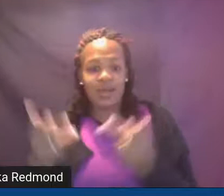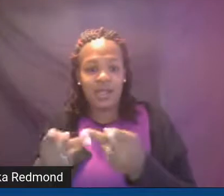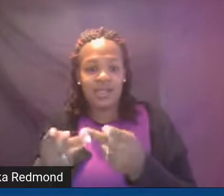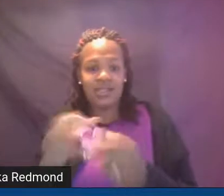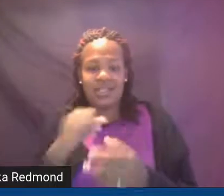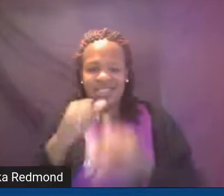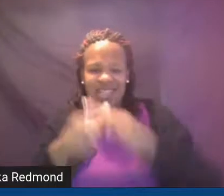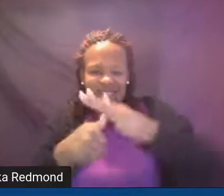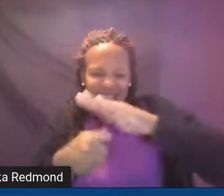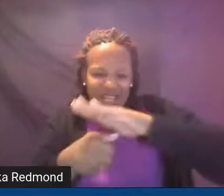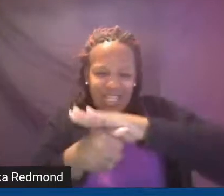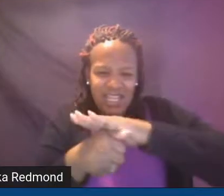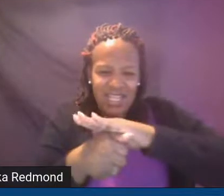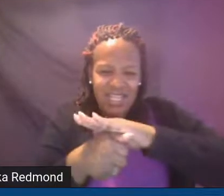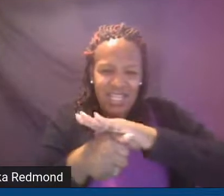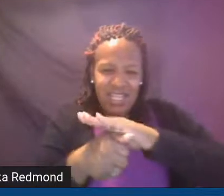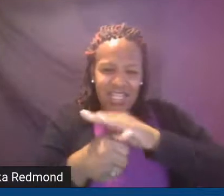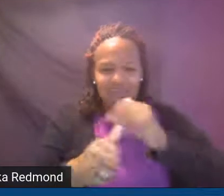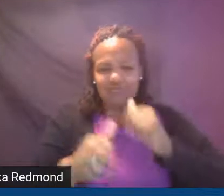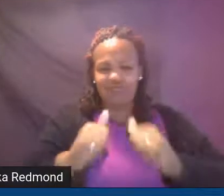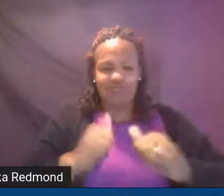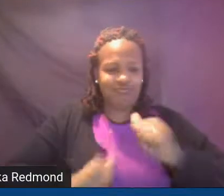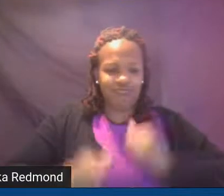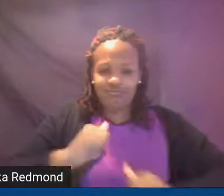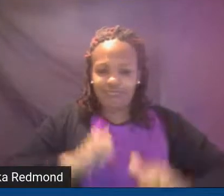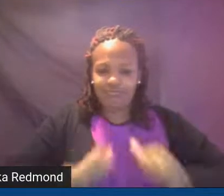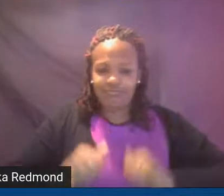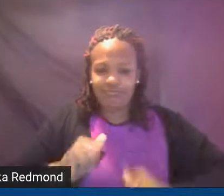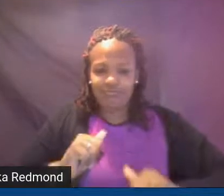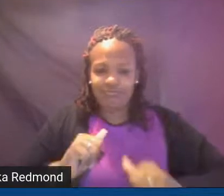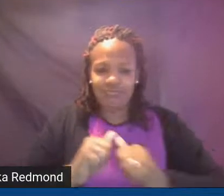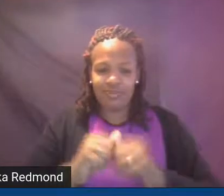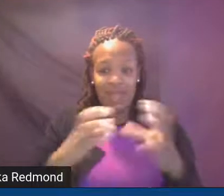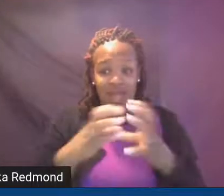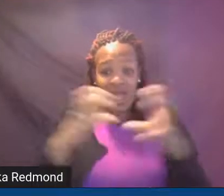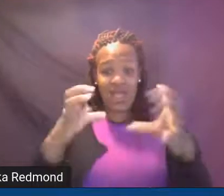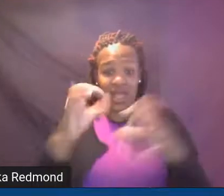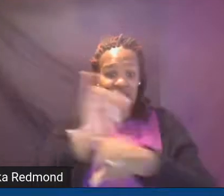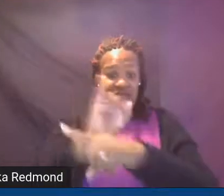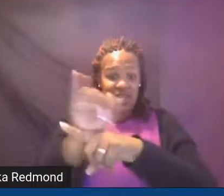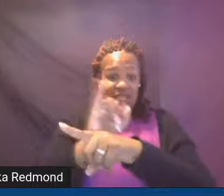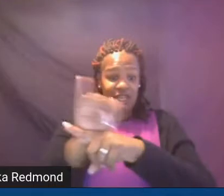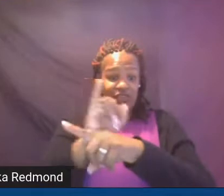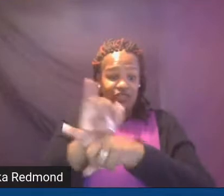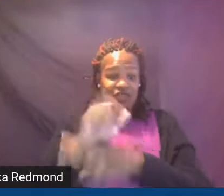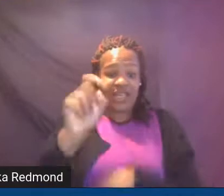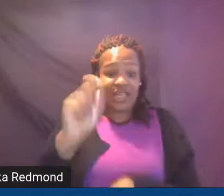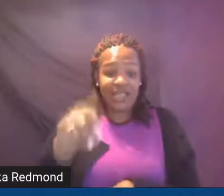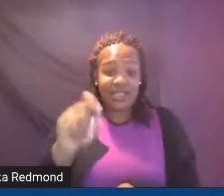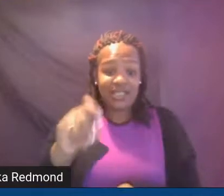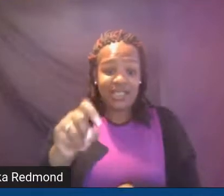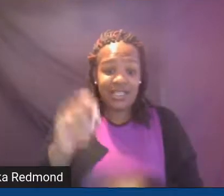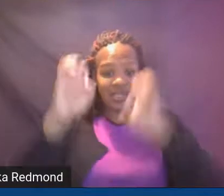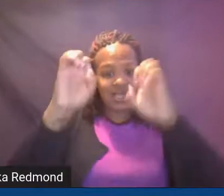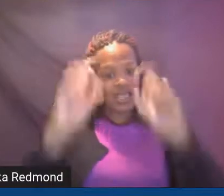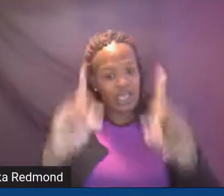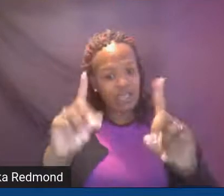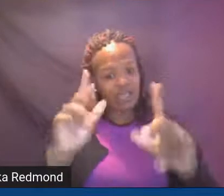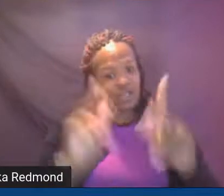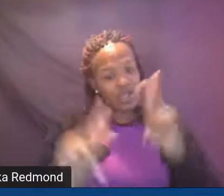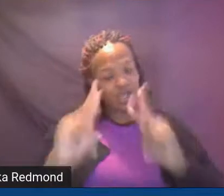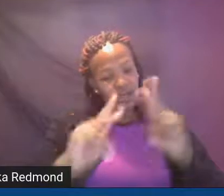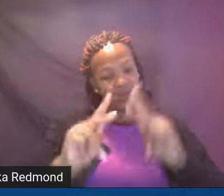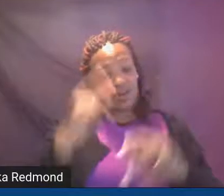talent for certain types of things. So I think a lot of industry is needed to be able to educate people to this